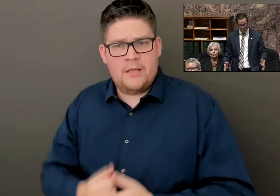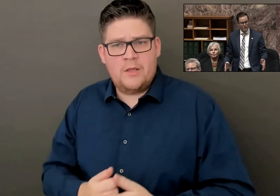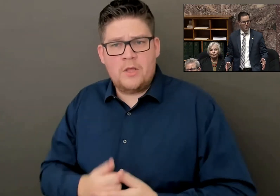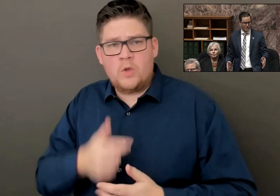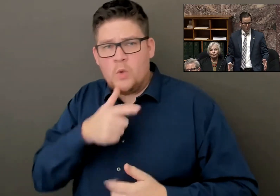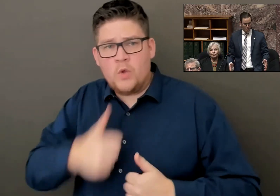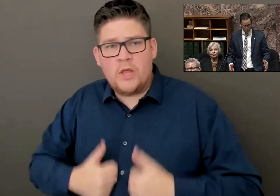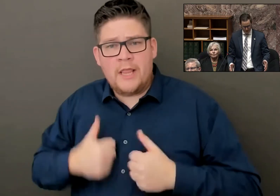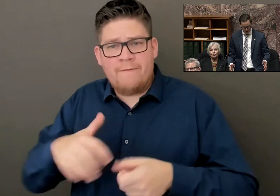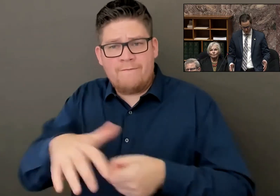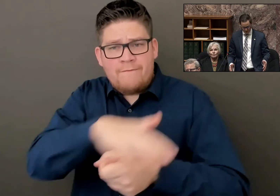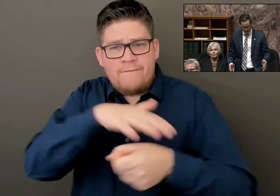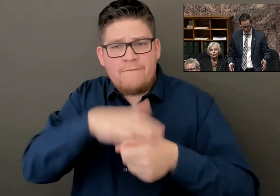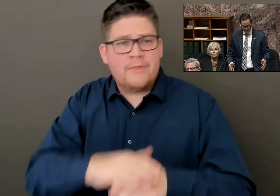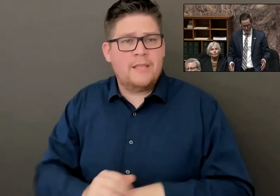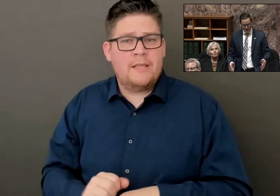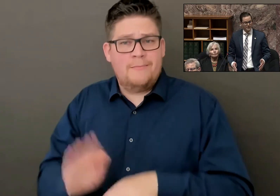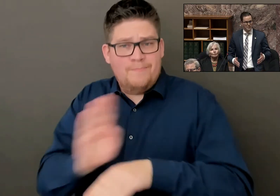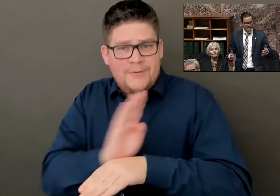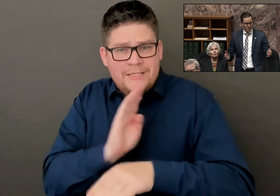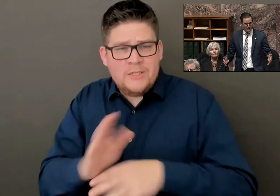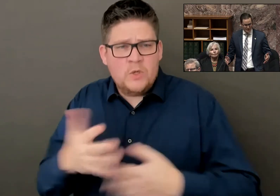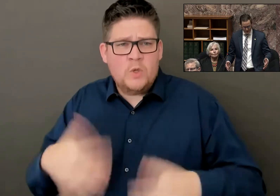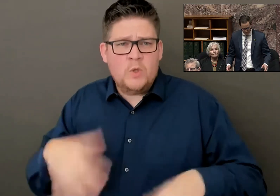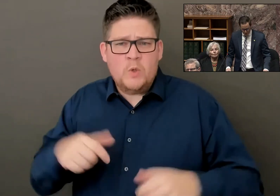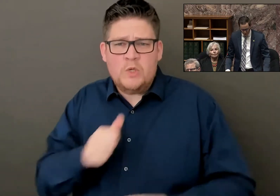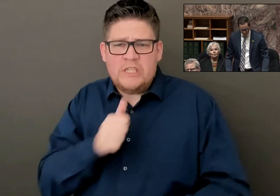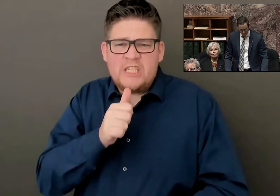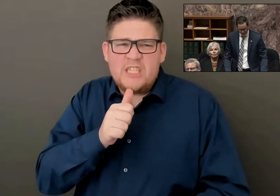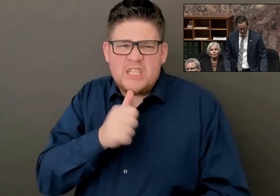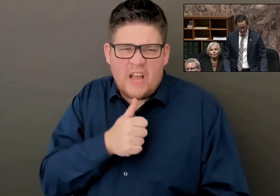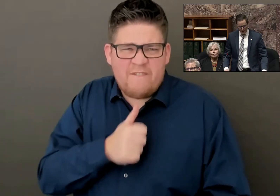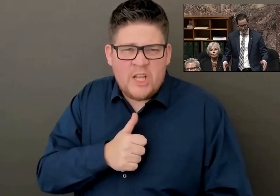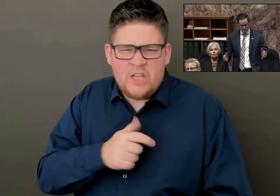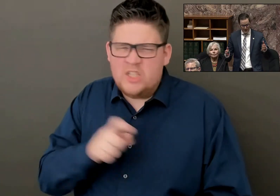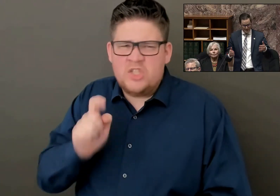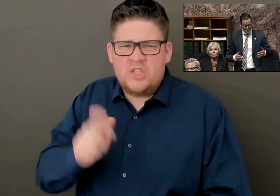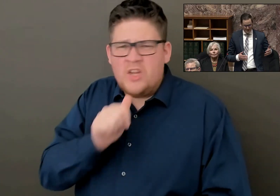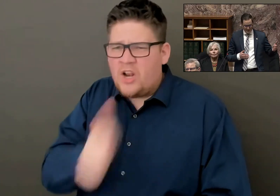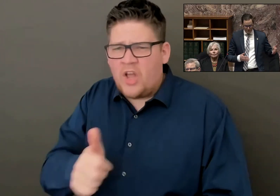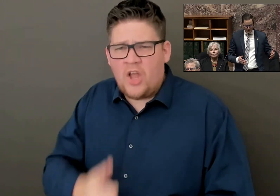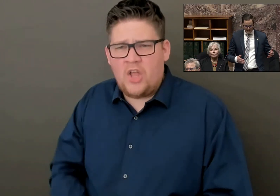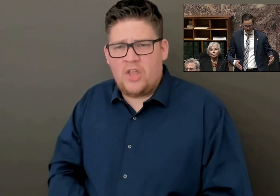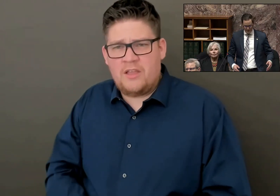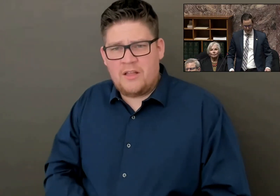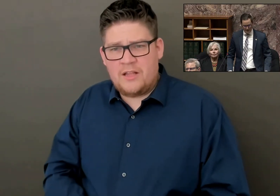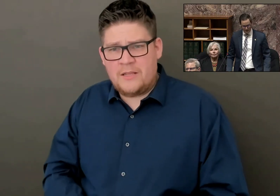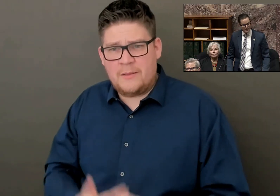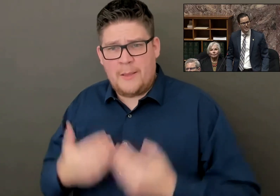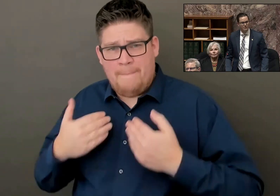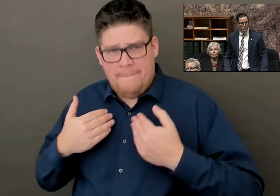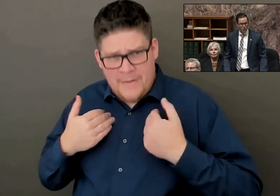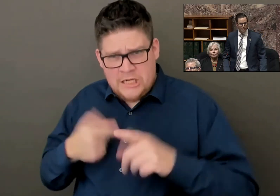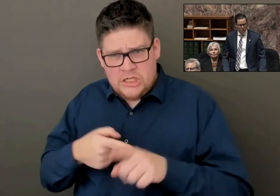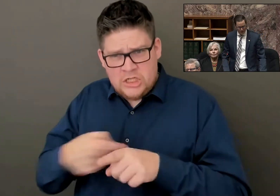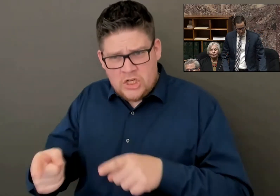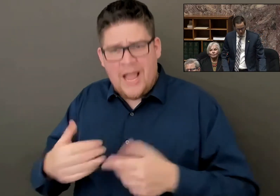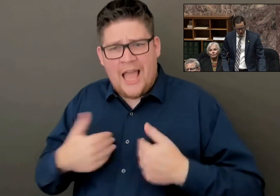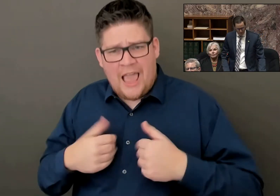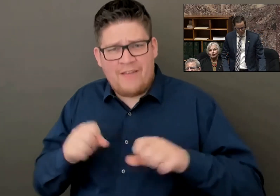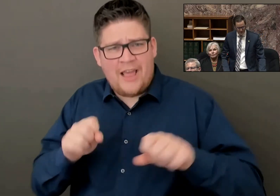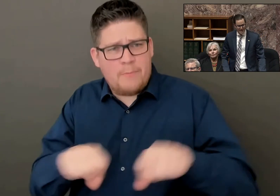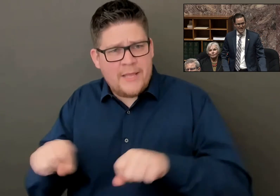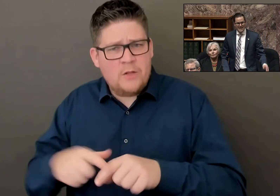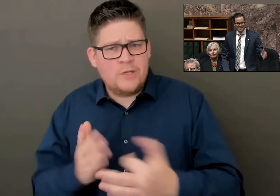fair contract through negotiations. But yet the minister does have tools and yet has continued to stay on the sidelines even though there are